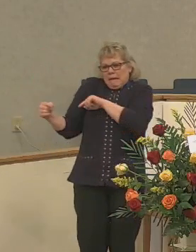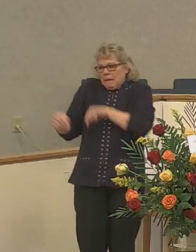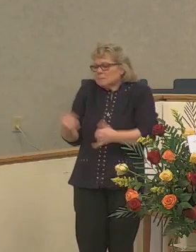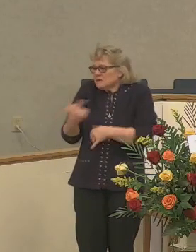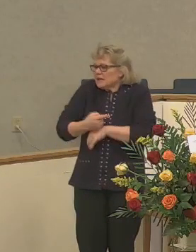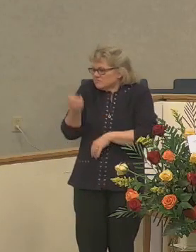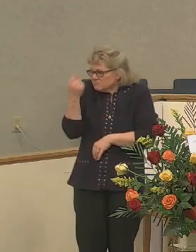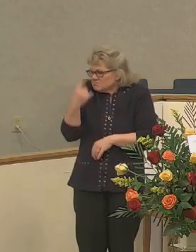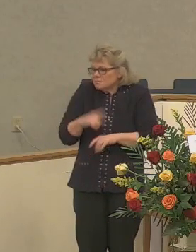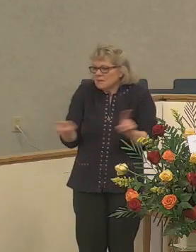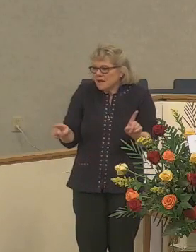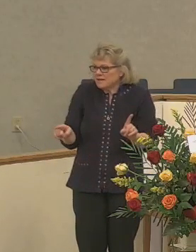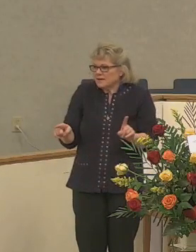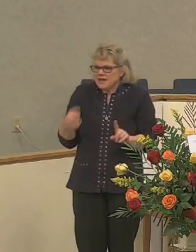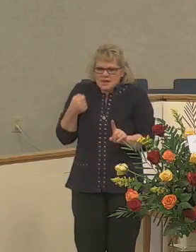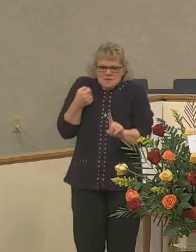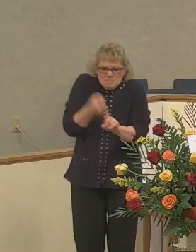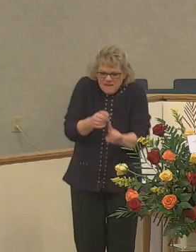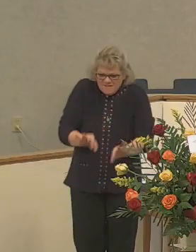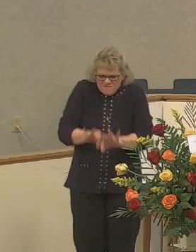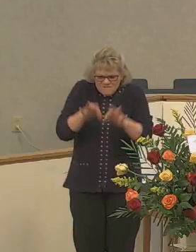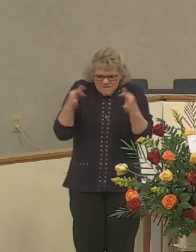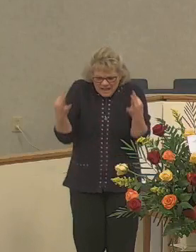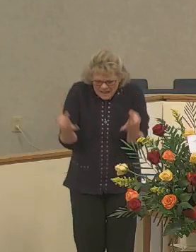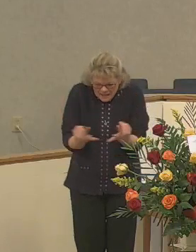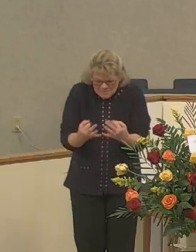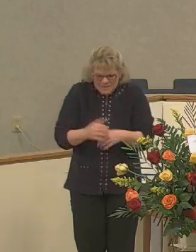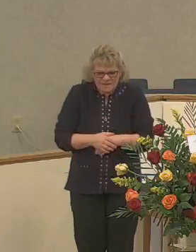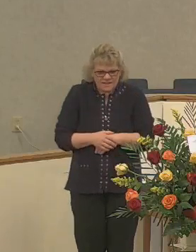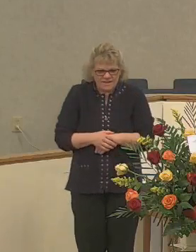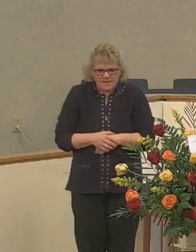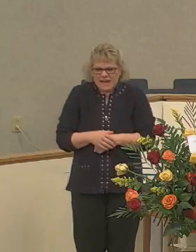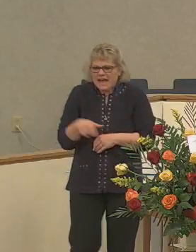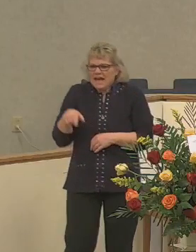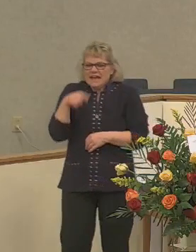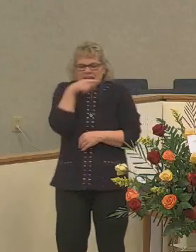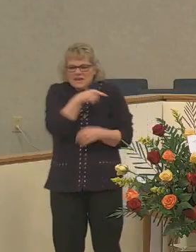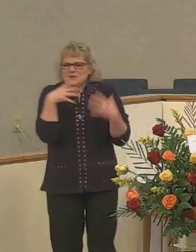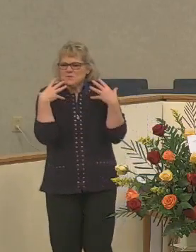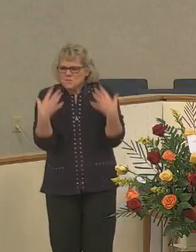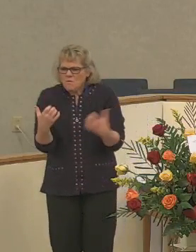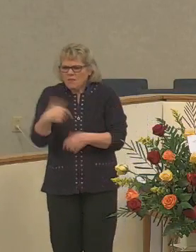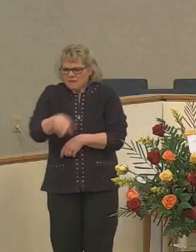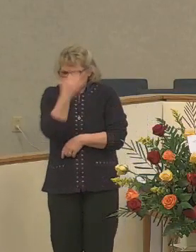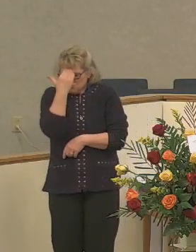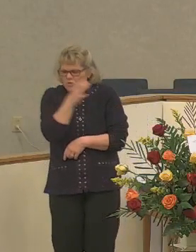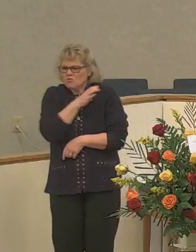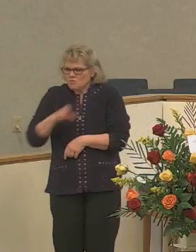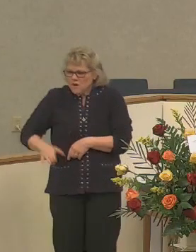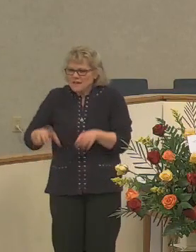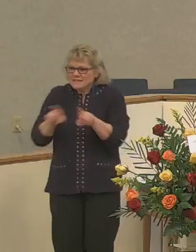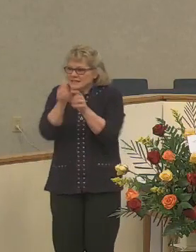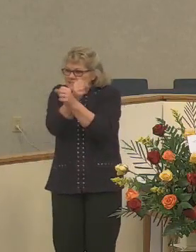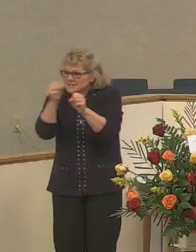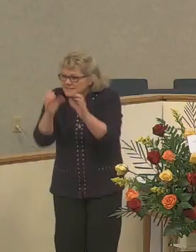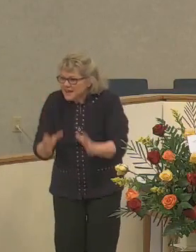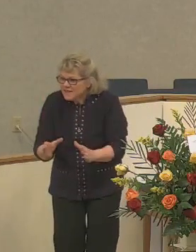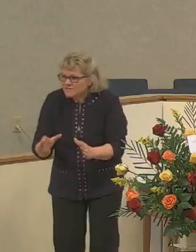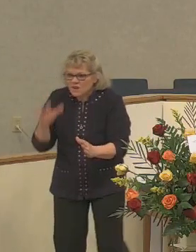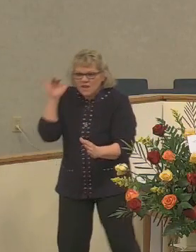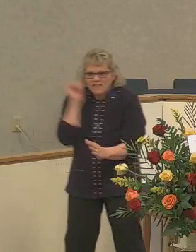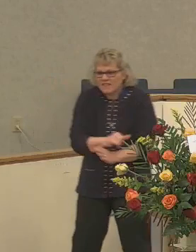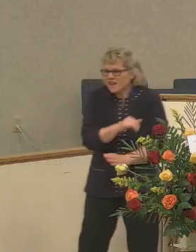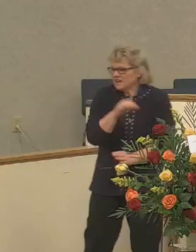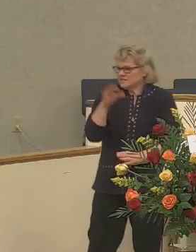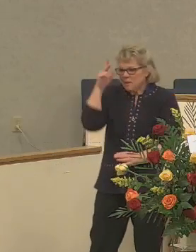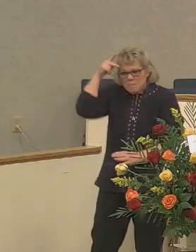right? But he impacted his family, right? And he wanted them to know Christ as their personal Savior. That's his greatest,